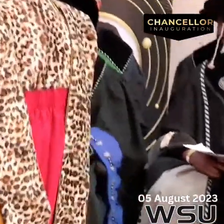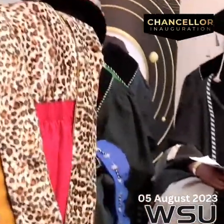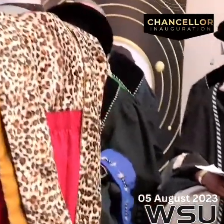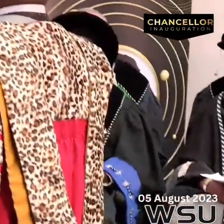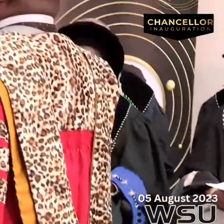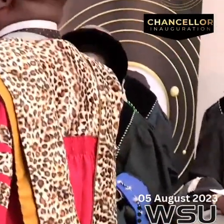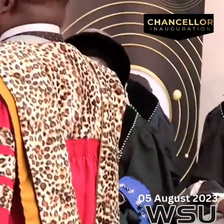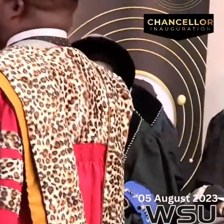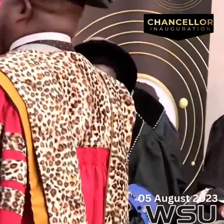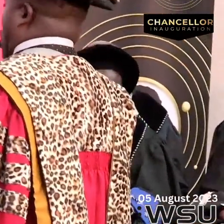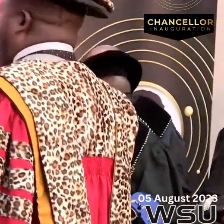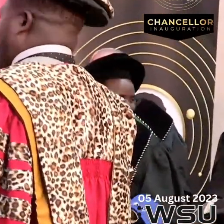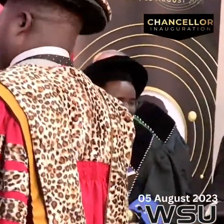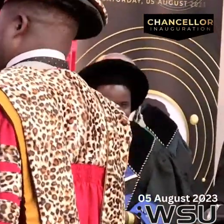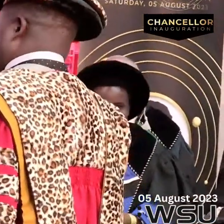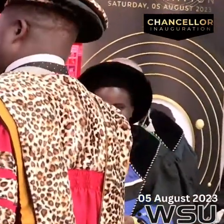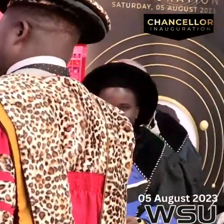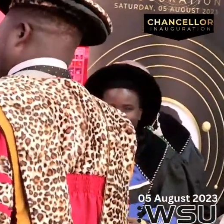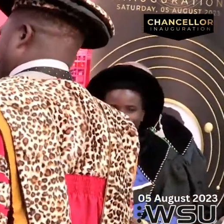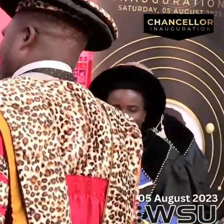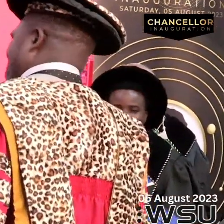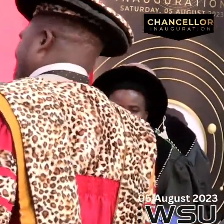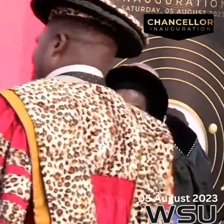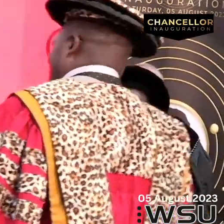I'm not gonna leave my home